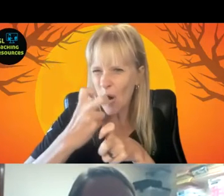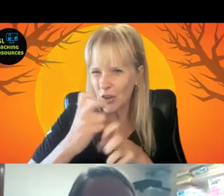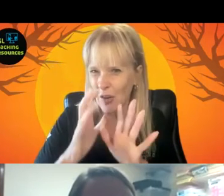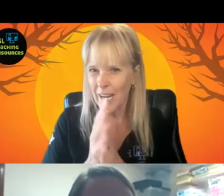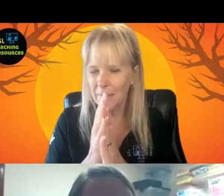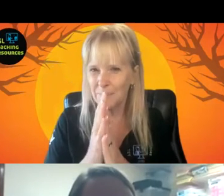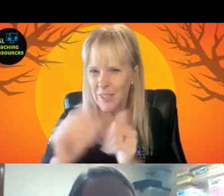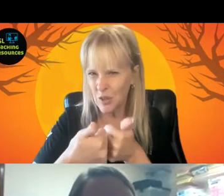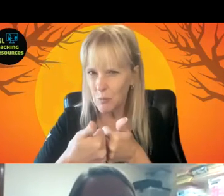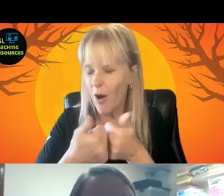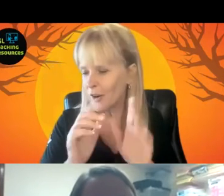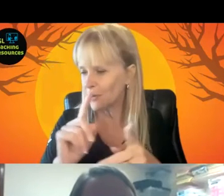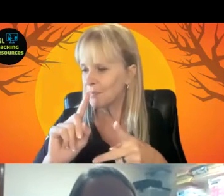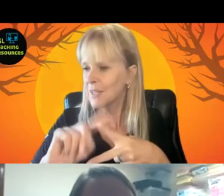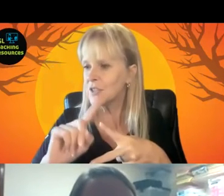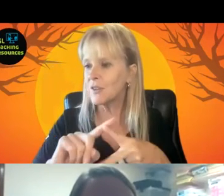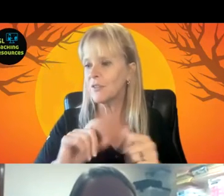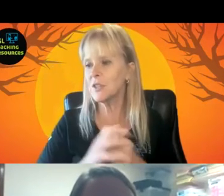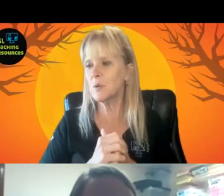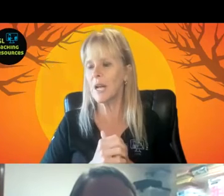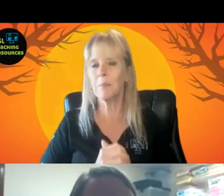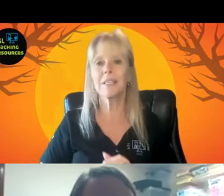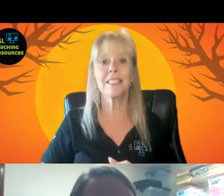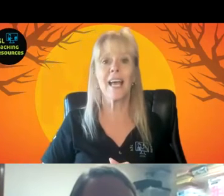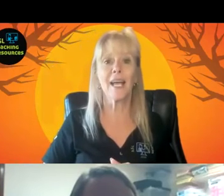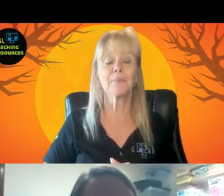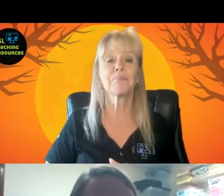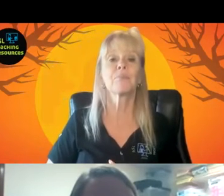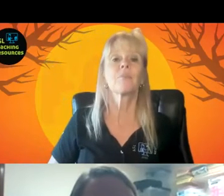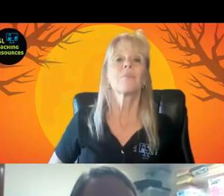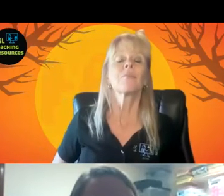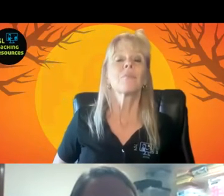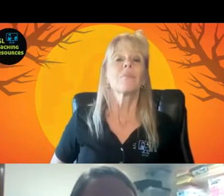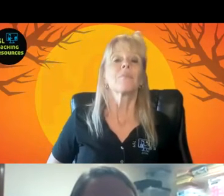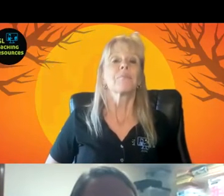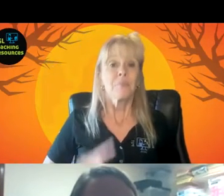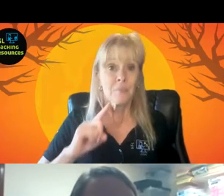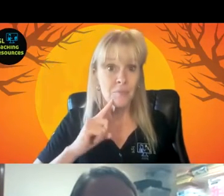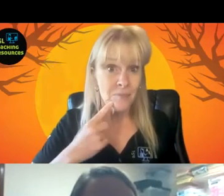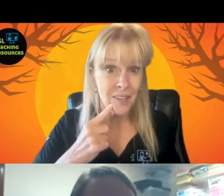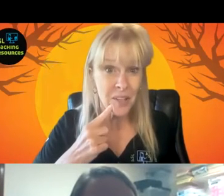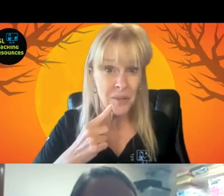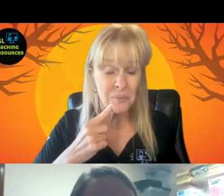little harder. Okay, a little harder. So the first one I'm going to say,